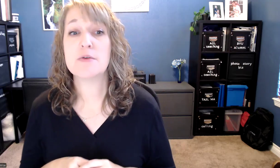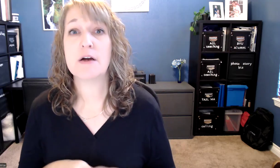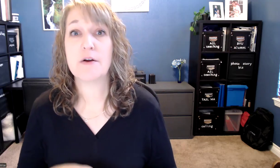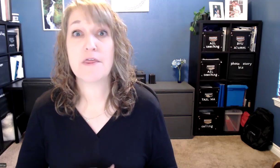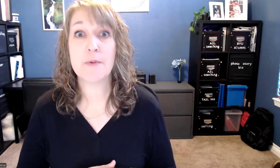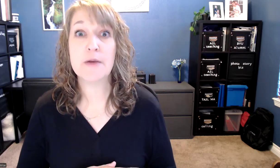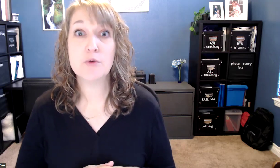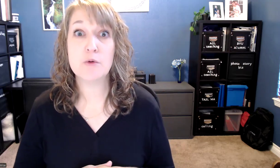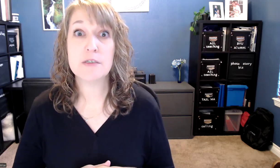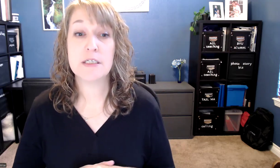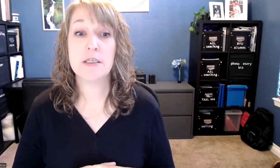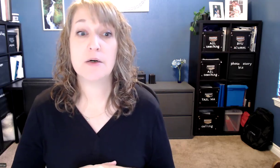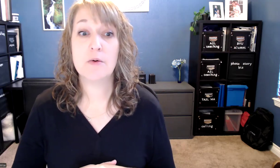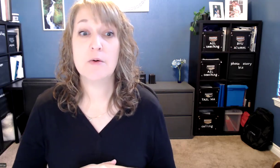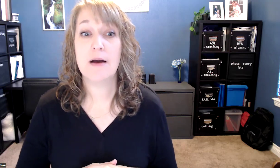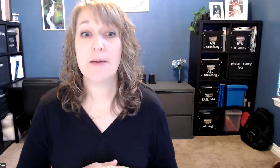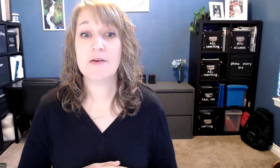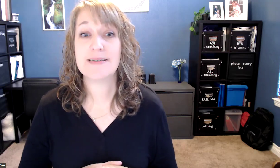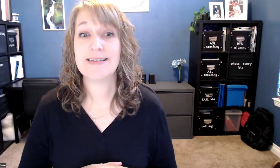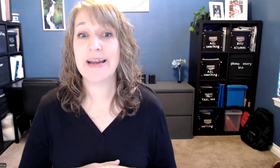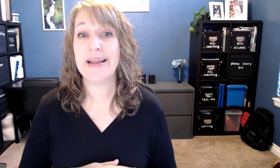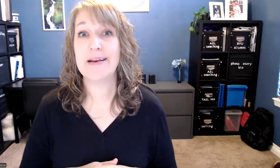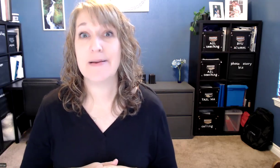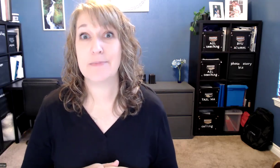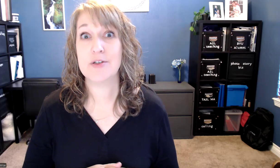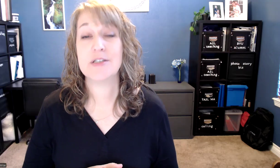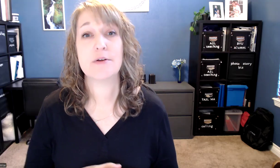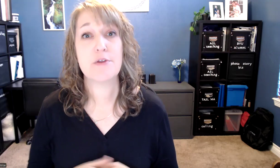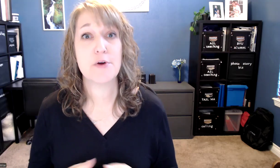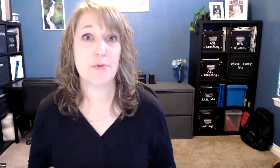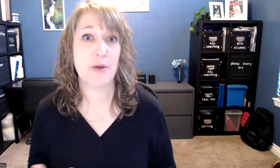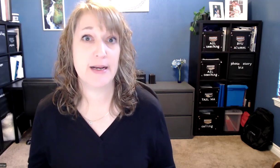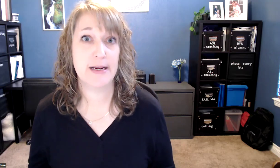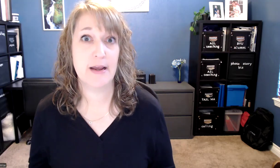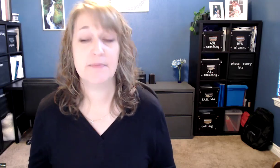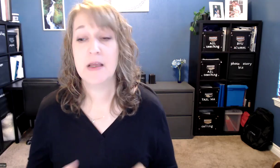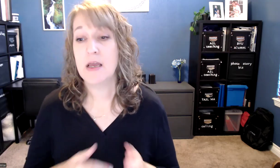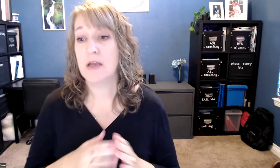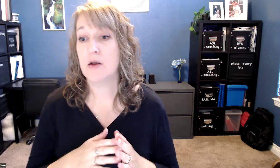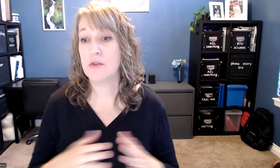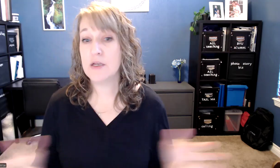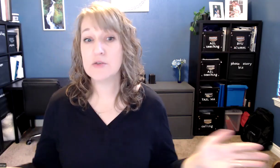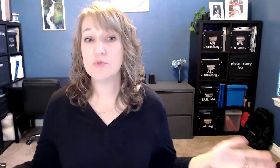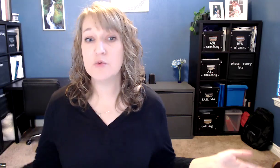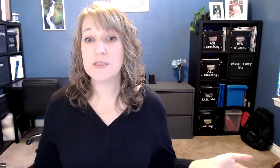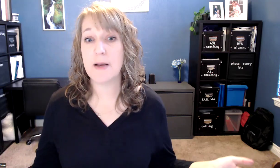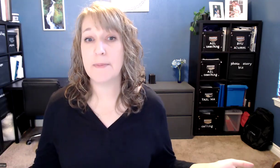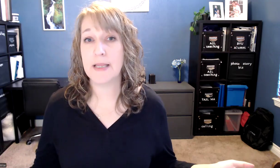there are three rules to know about signing numbers 30 through 99. And these rules